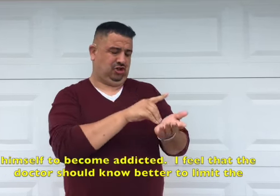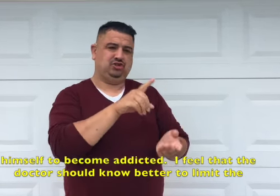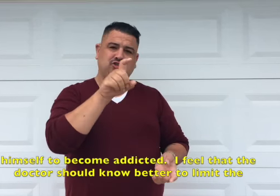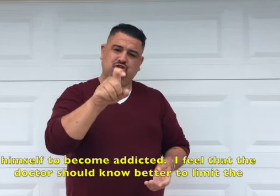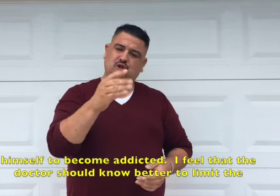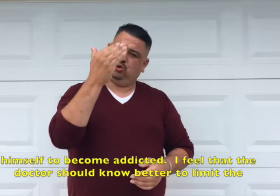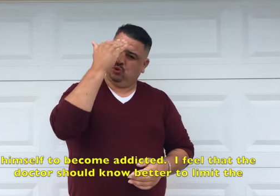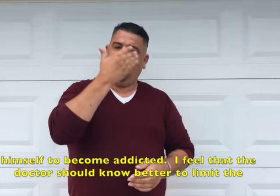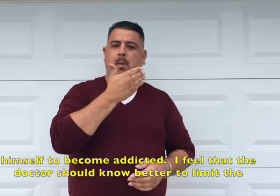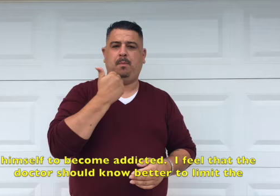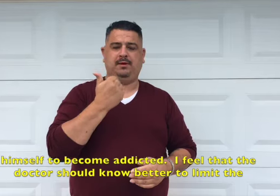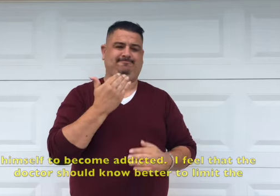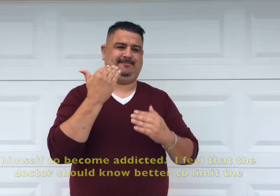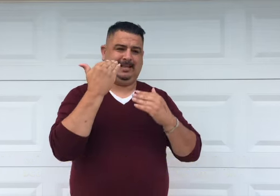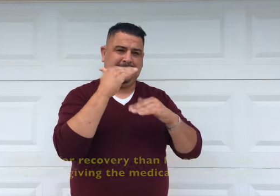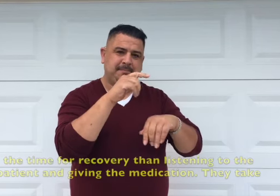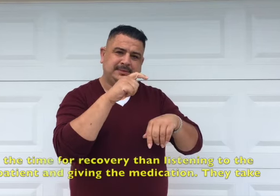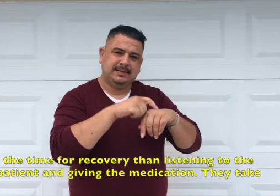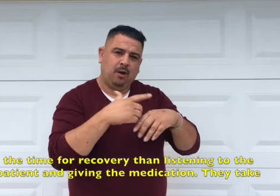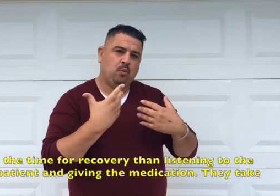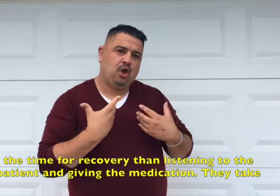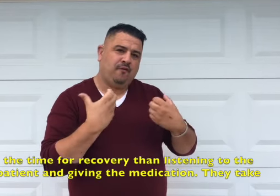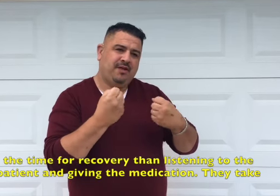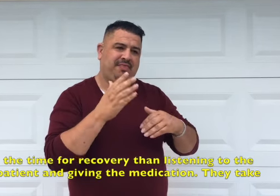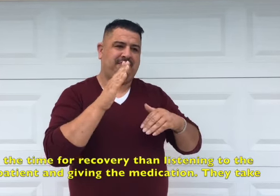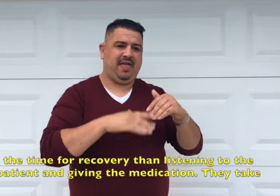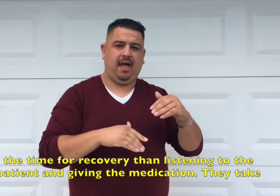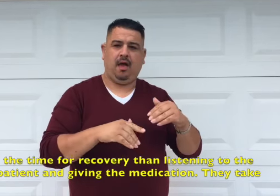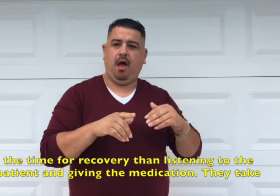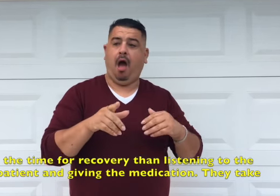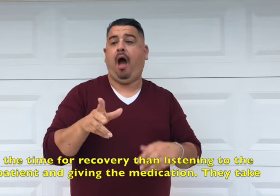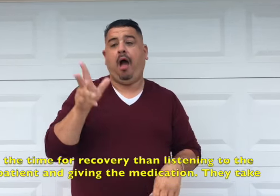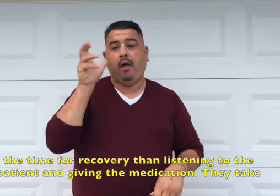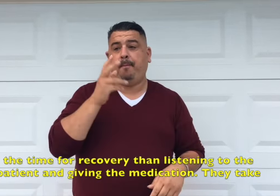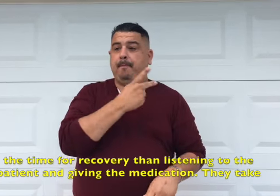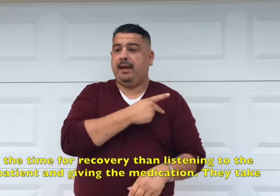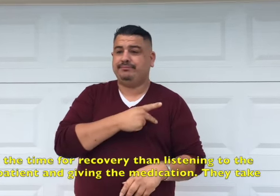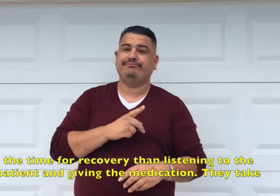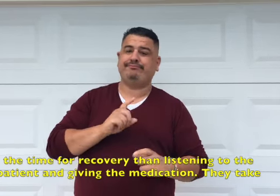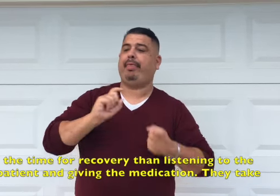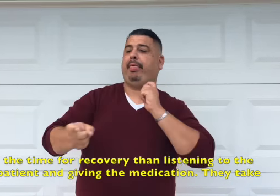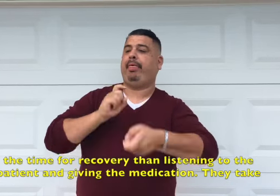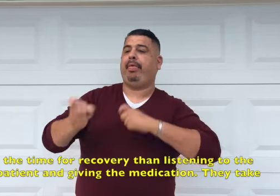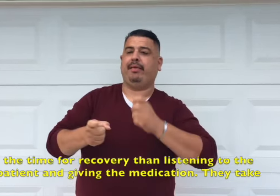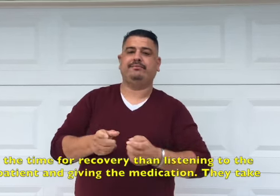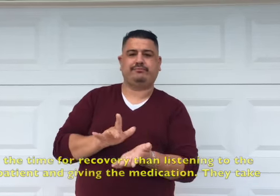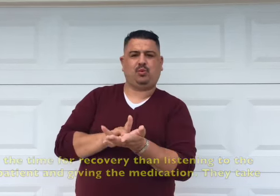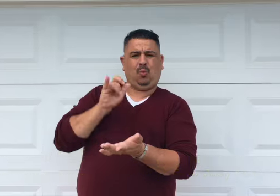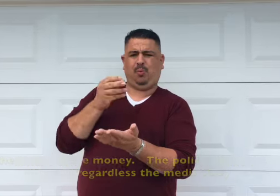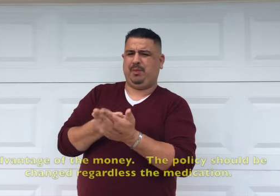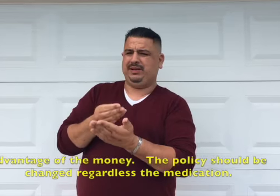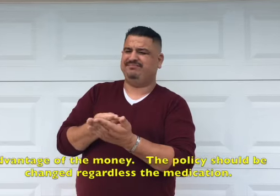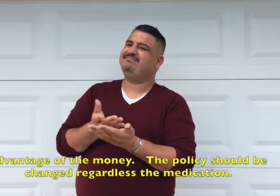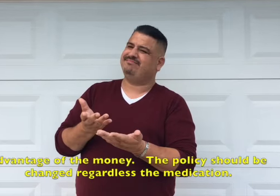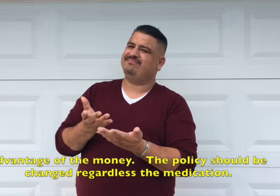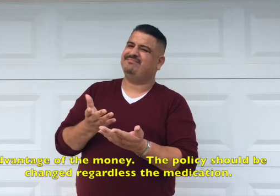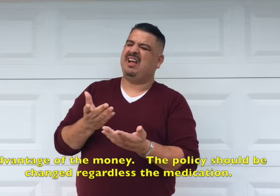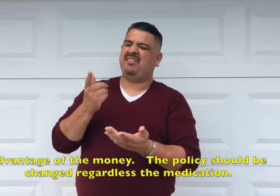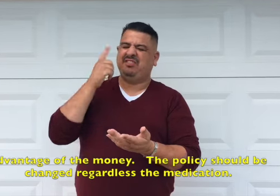that the doctors should know better and to limit the time for recovery than listening to the patient and giving the medication, taking advantage